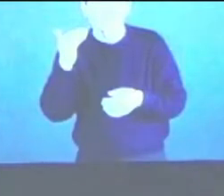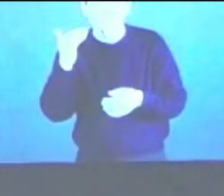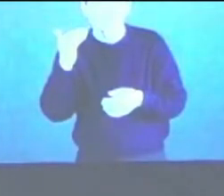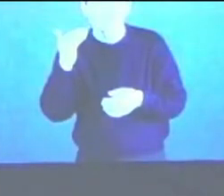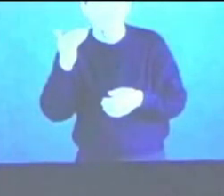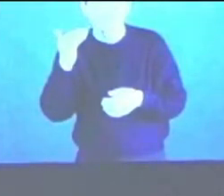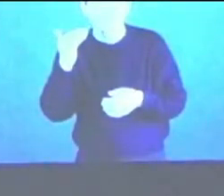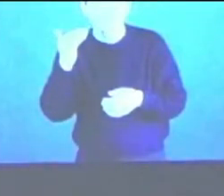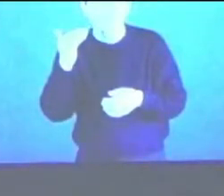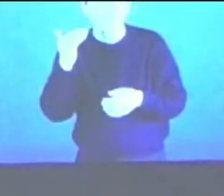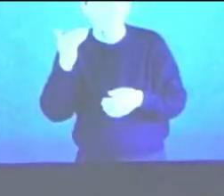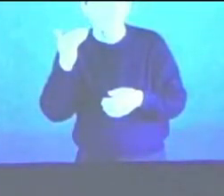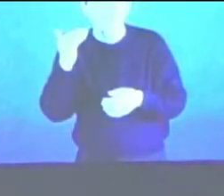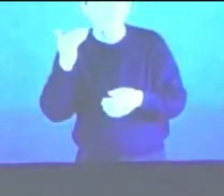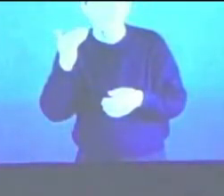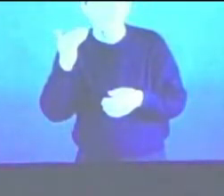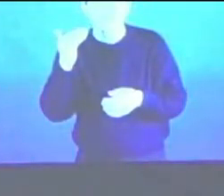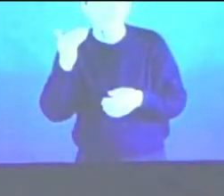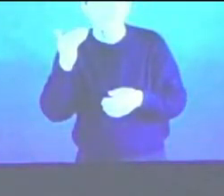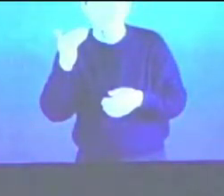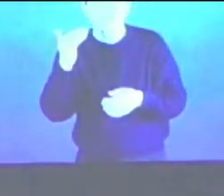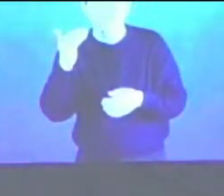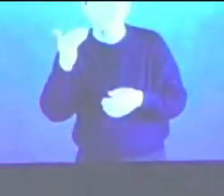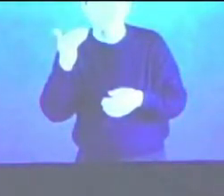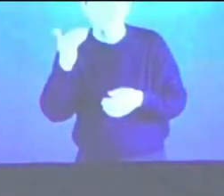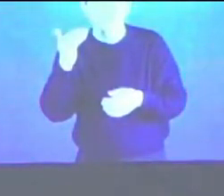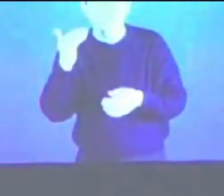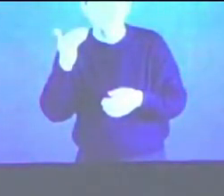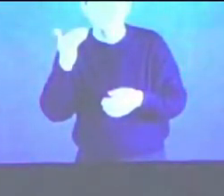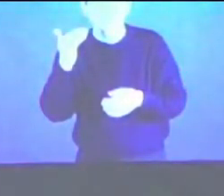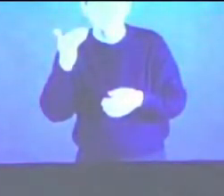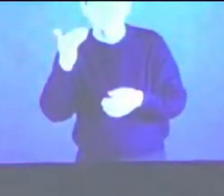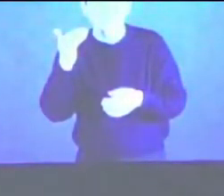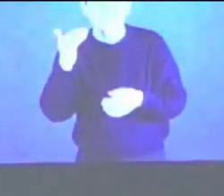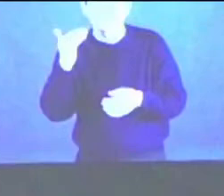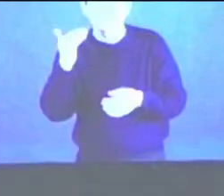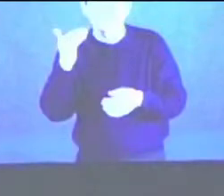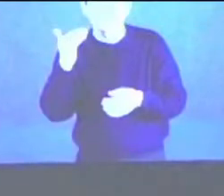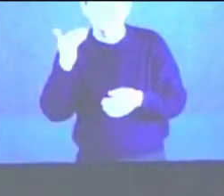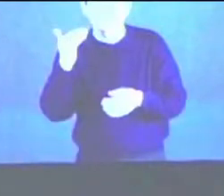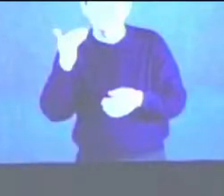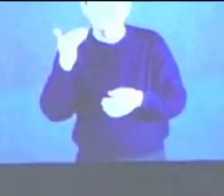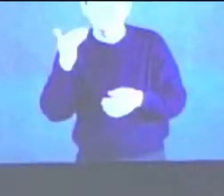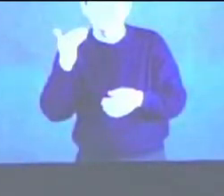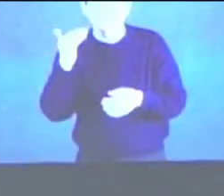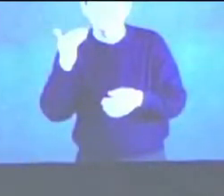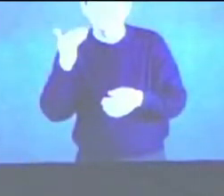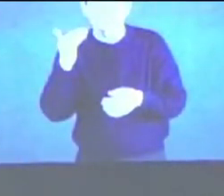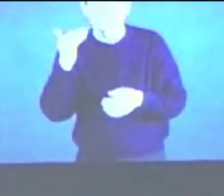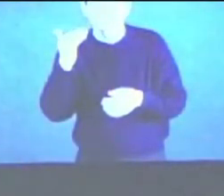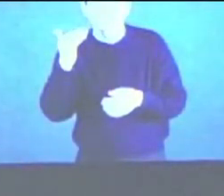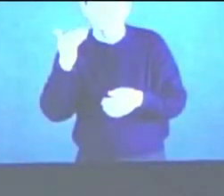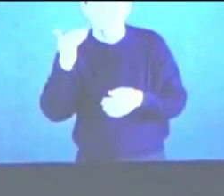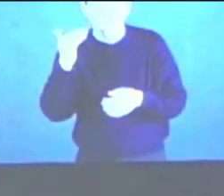Mark coming, for his dad coming and telling me about Jesus, I want to praise